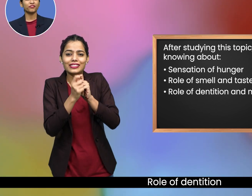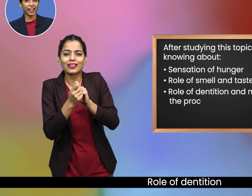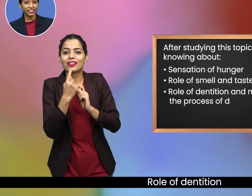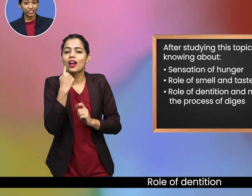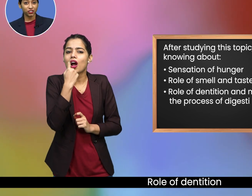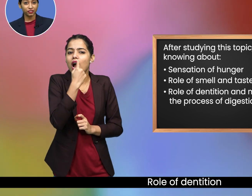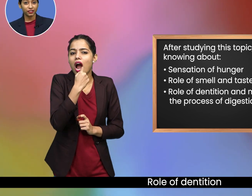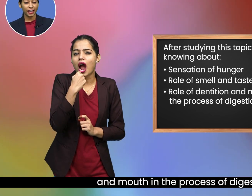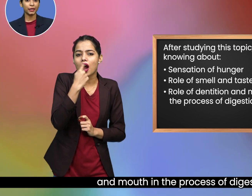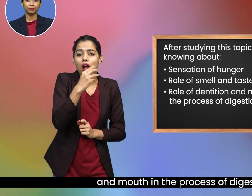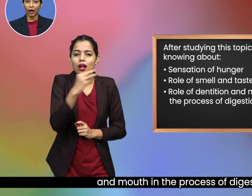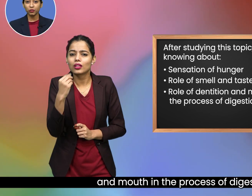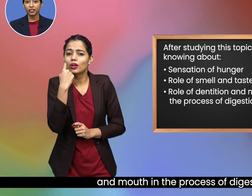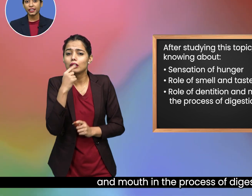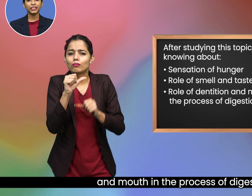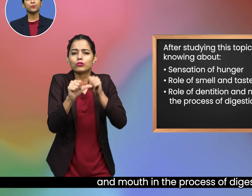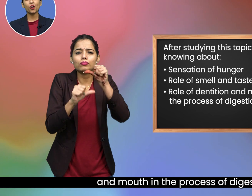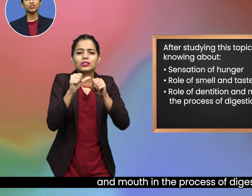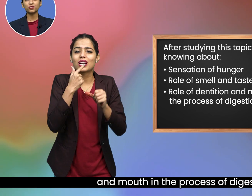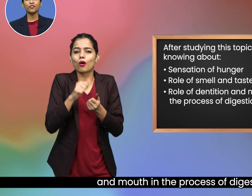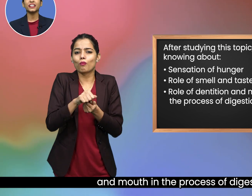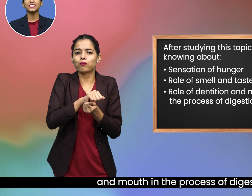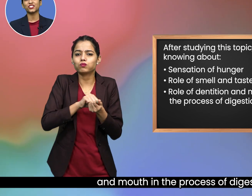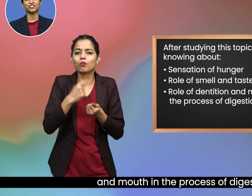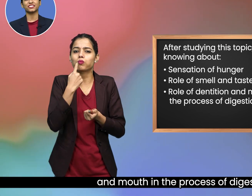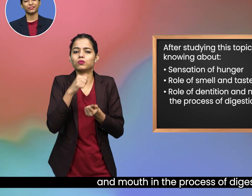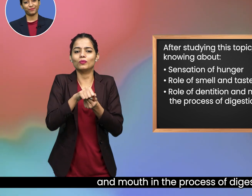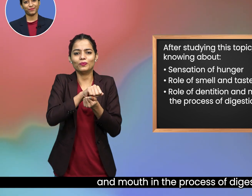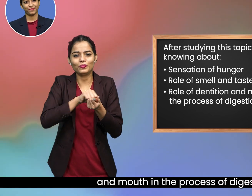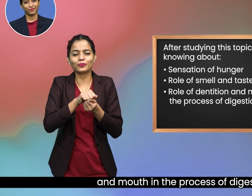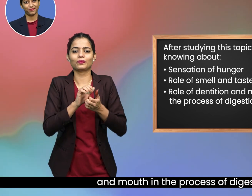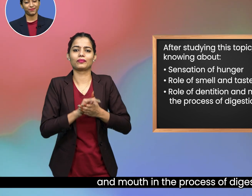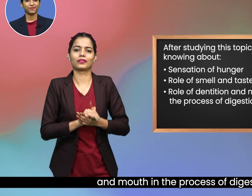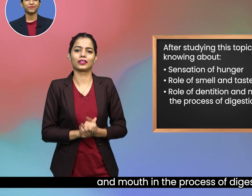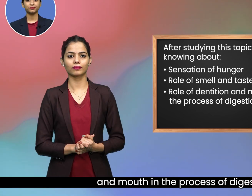role of dentition and mouth in the process of digestion,